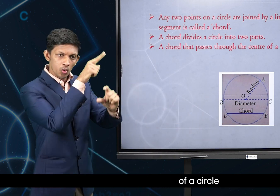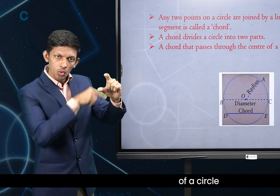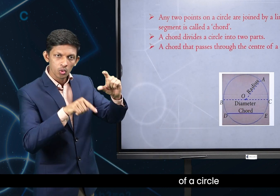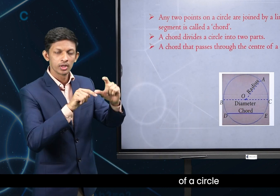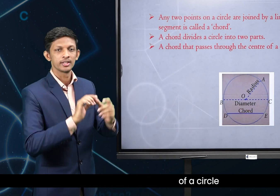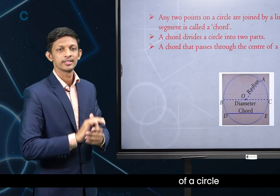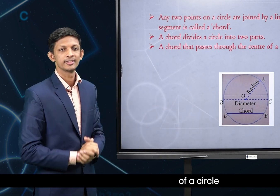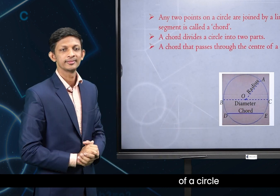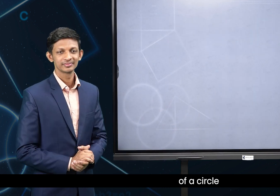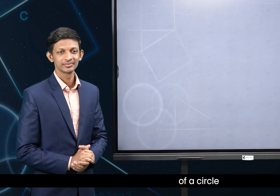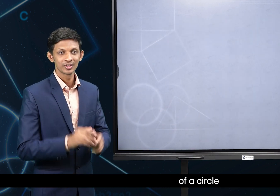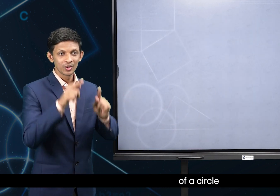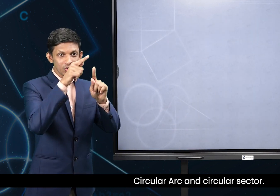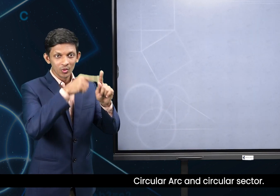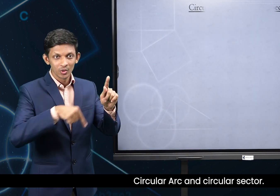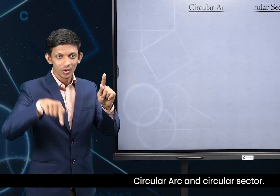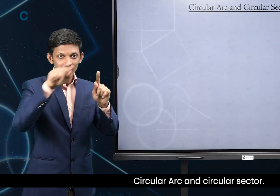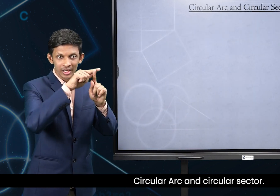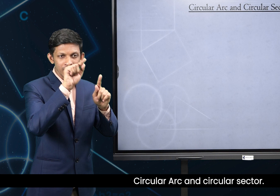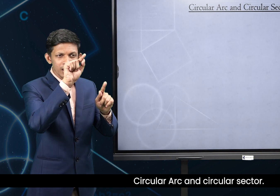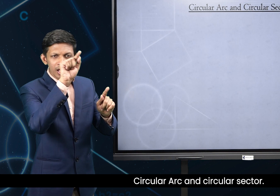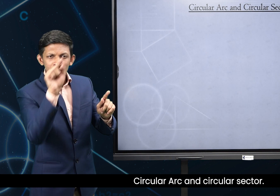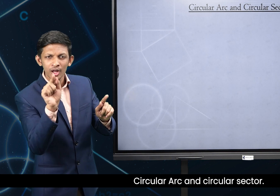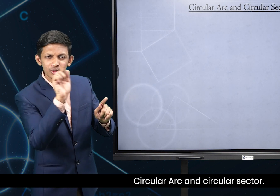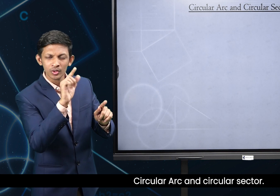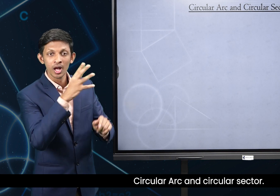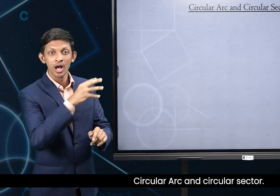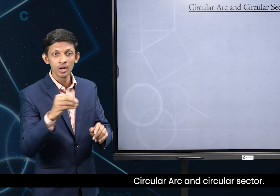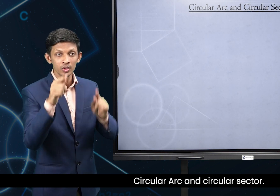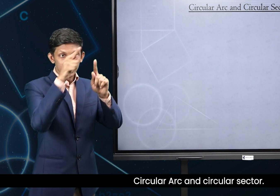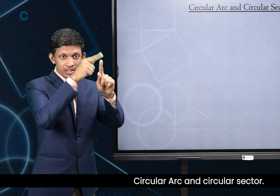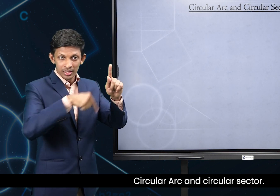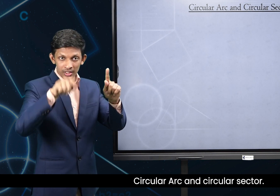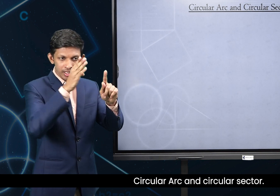Circular arc and circular sector.